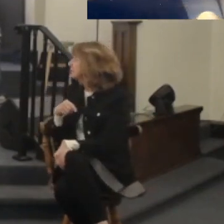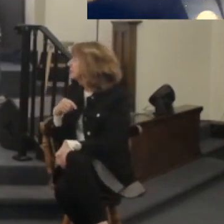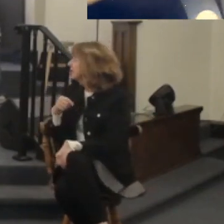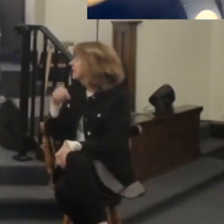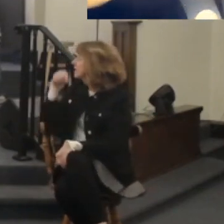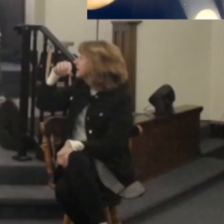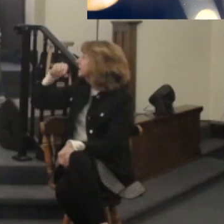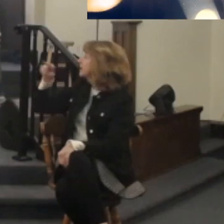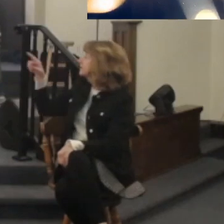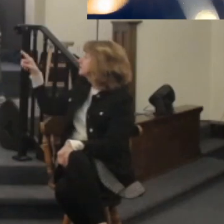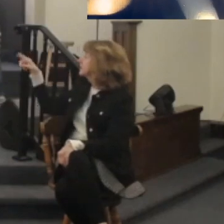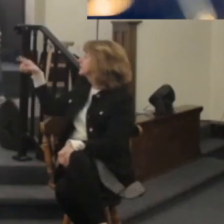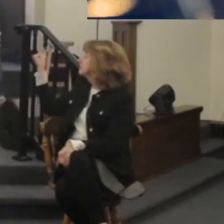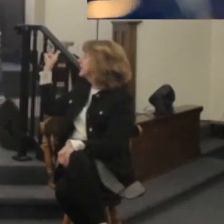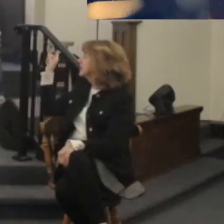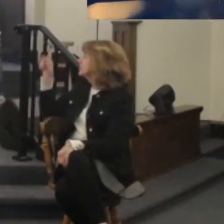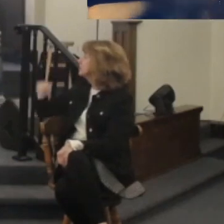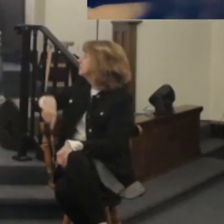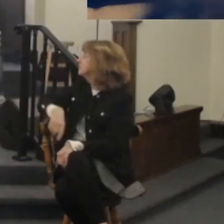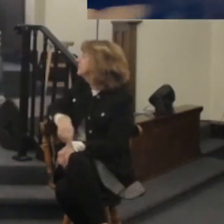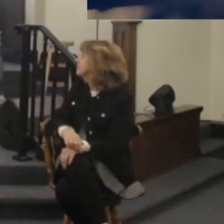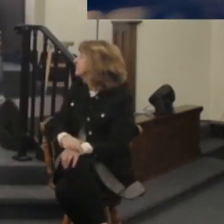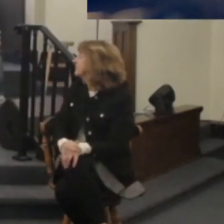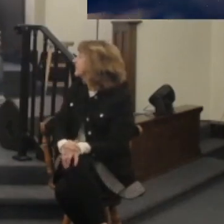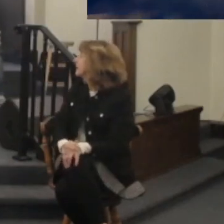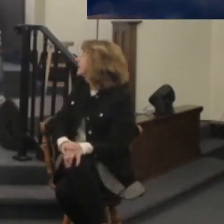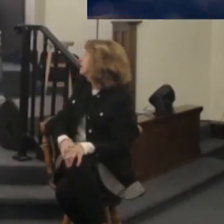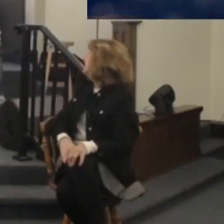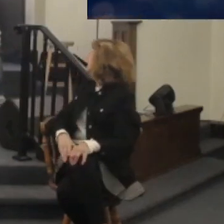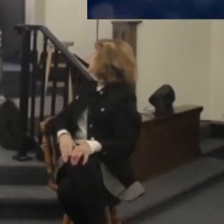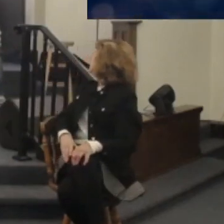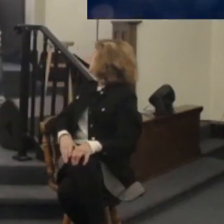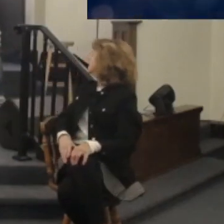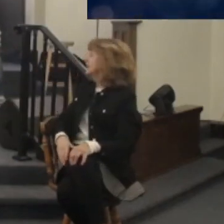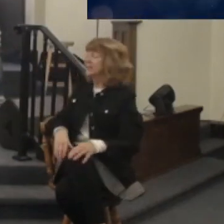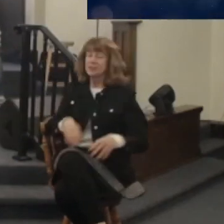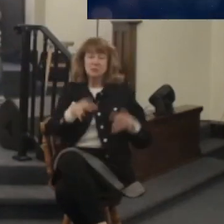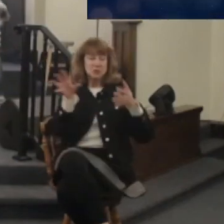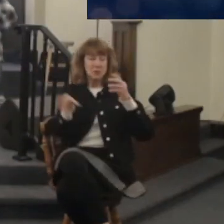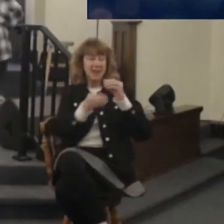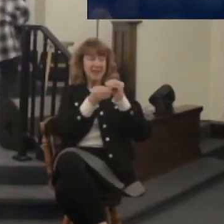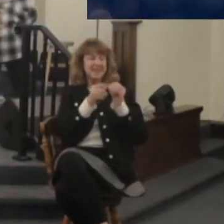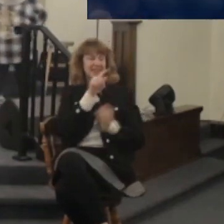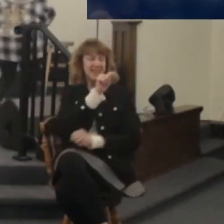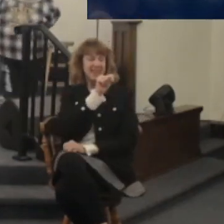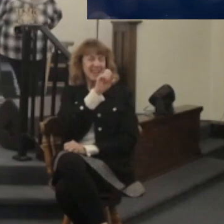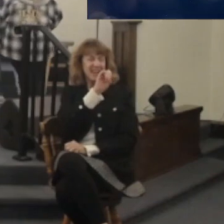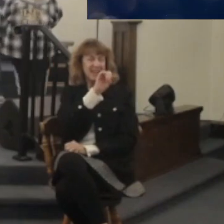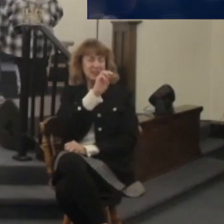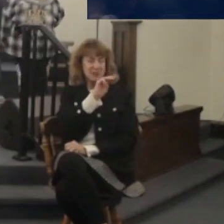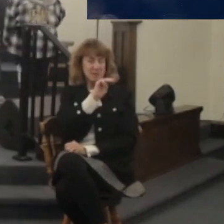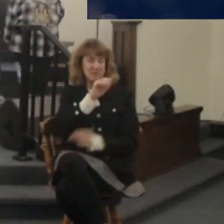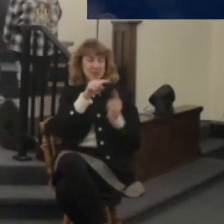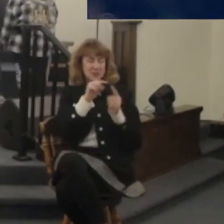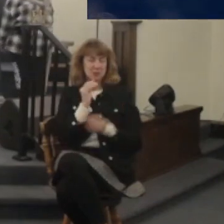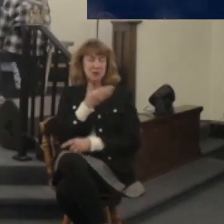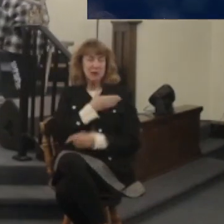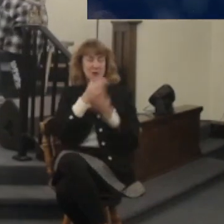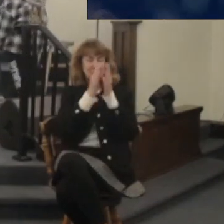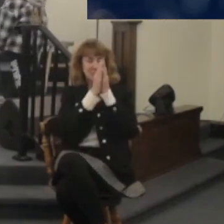Okay. So we want to add Tim to our prayer list as well.